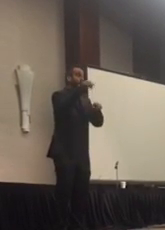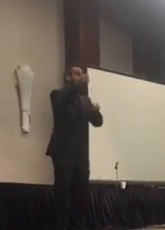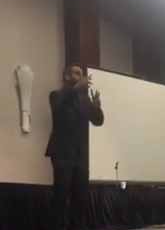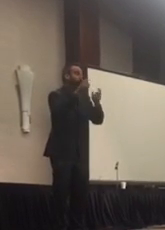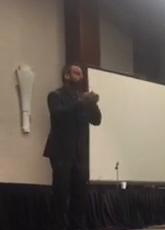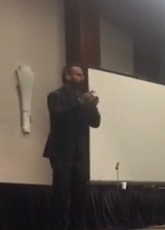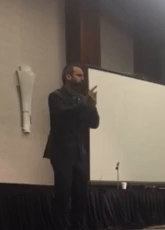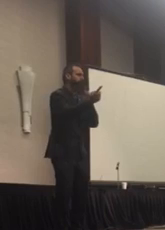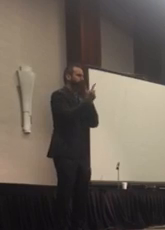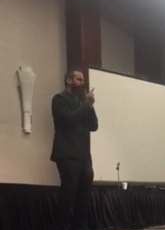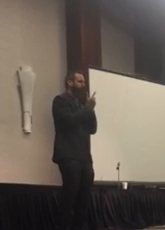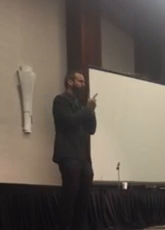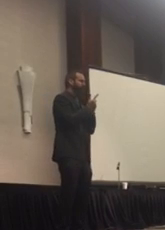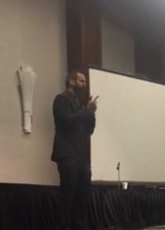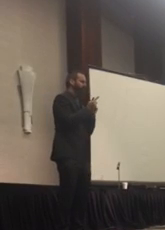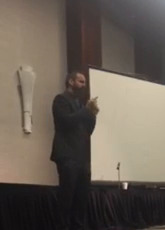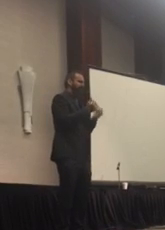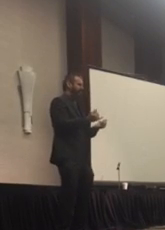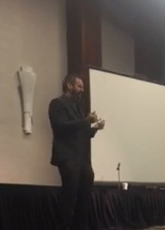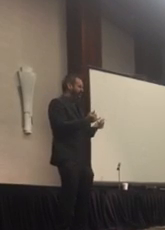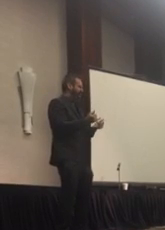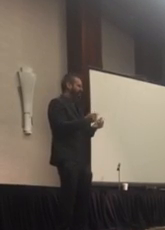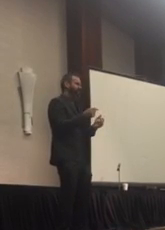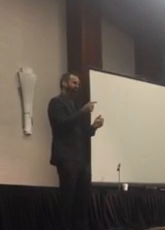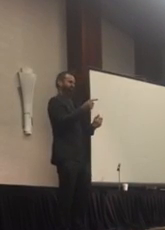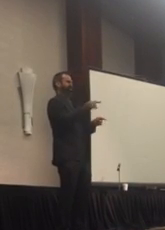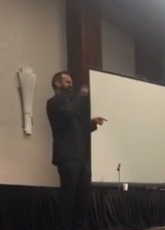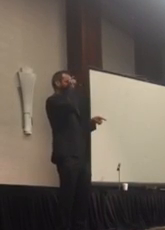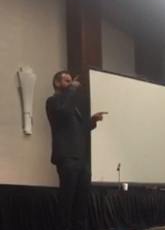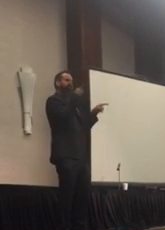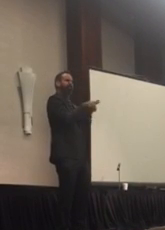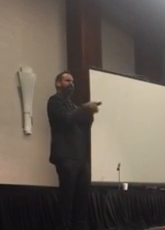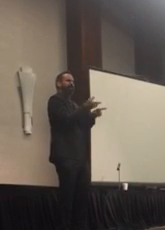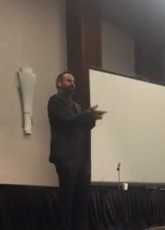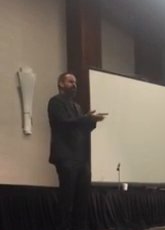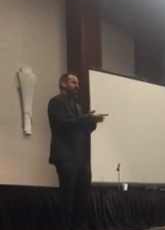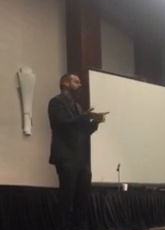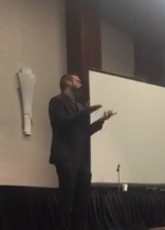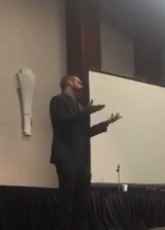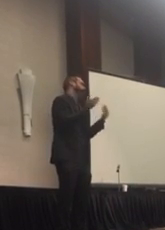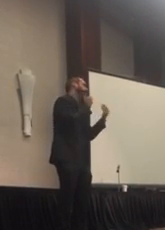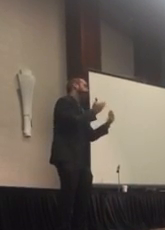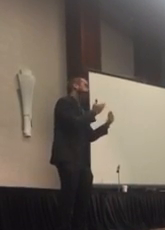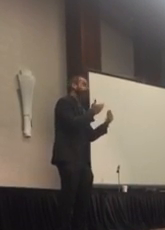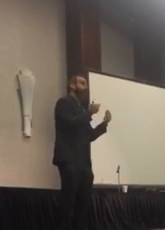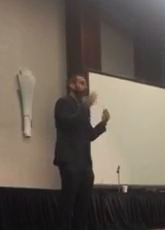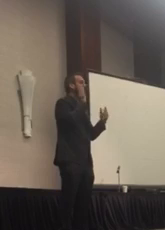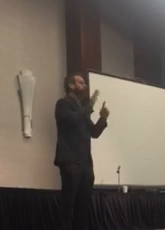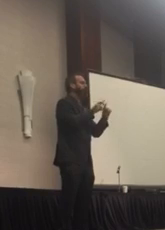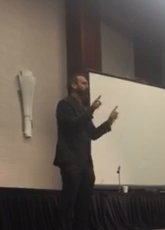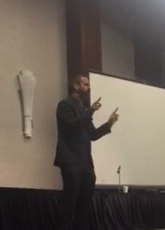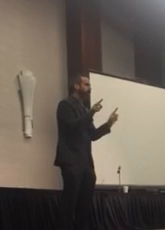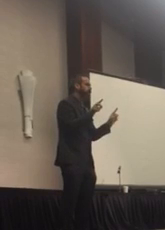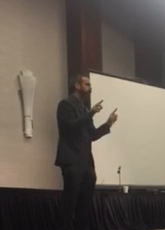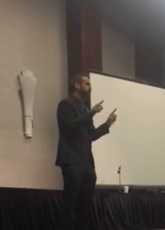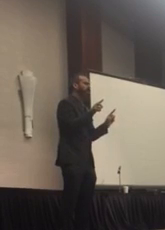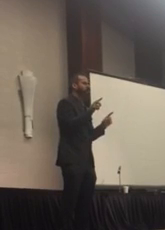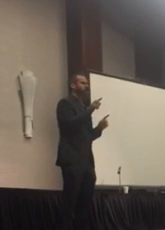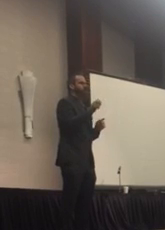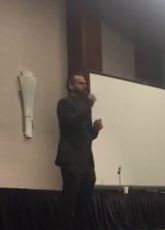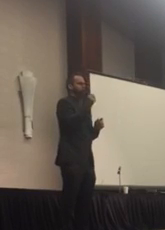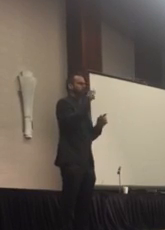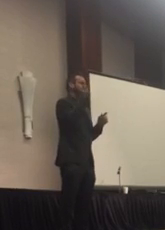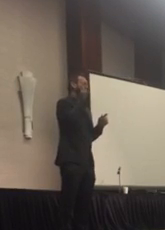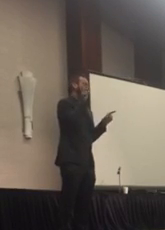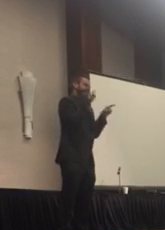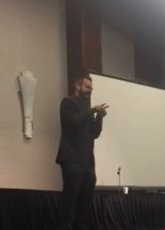same thing, which is weird, but thank you anyway, it's going to be different. So you're lucky, I guess, that you won't hear the exact same thing. But I